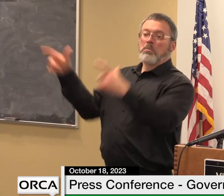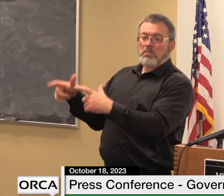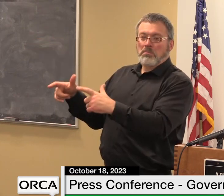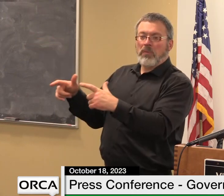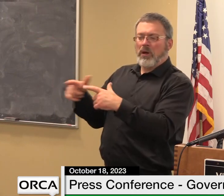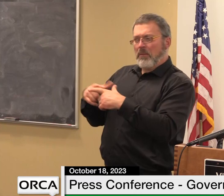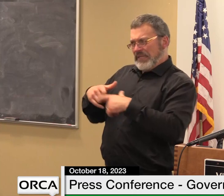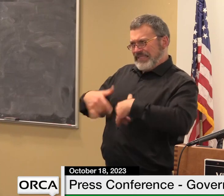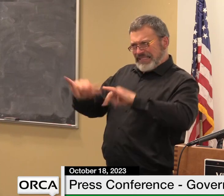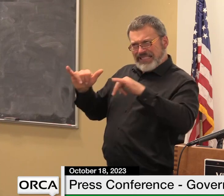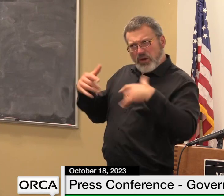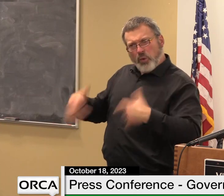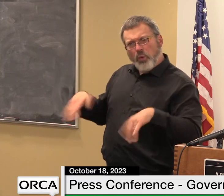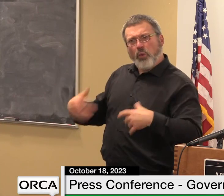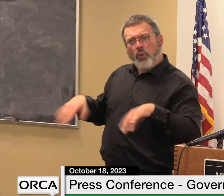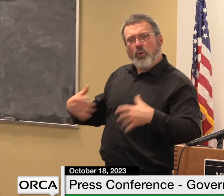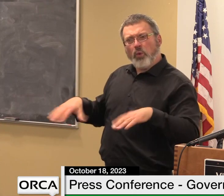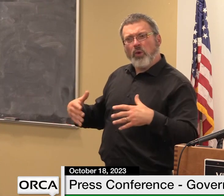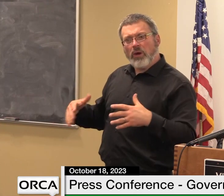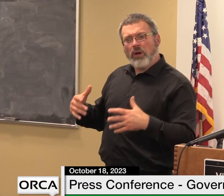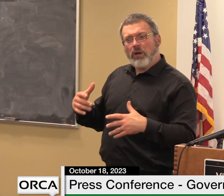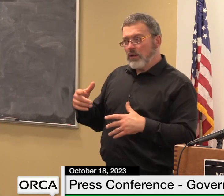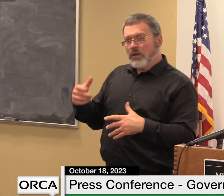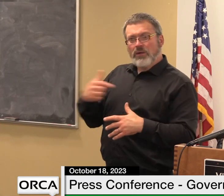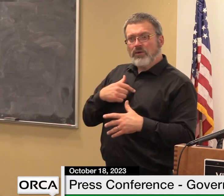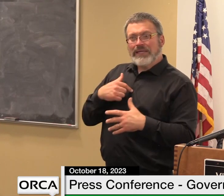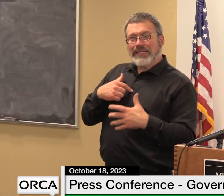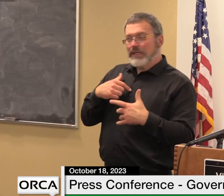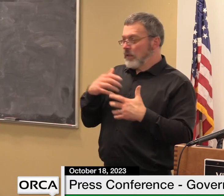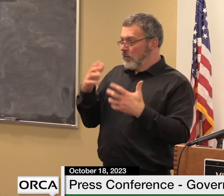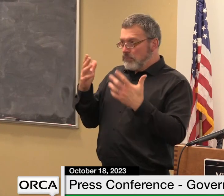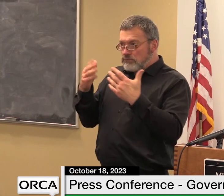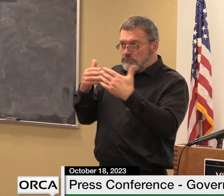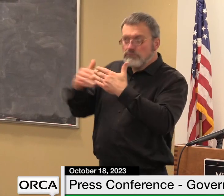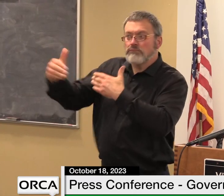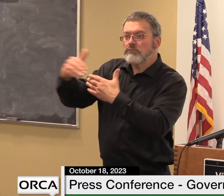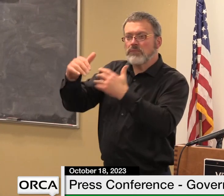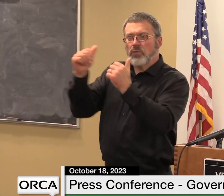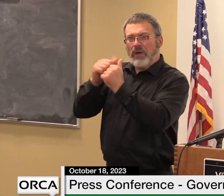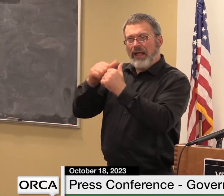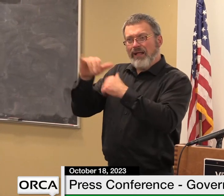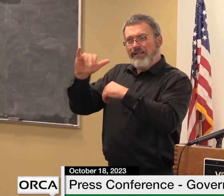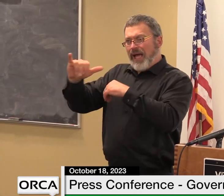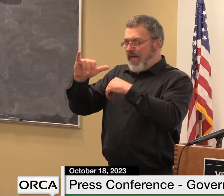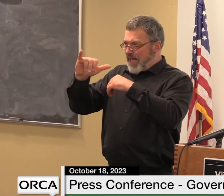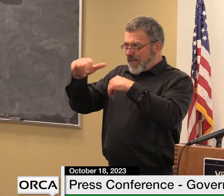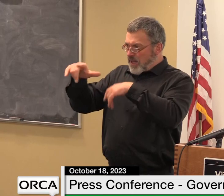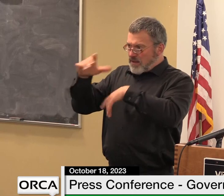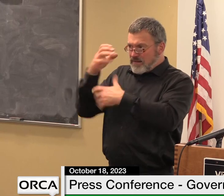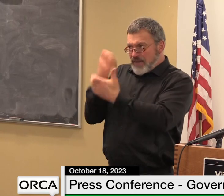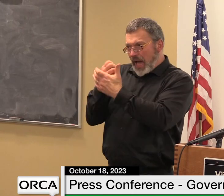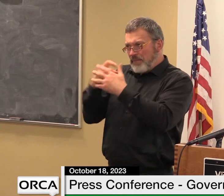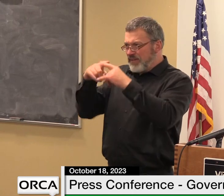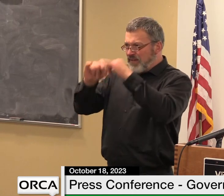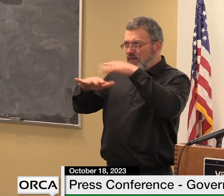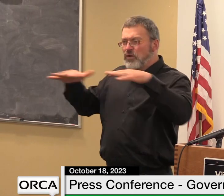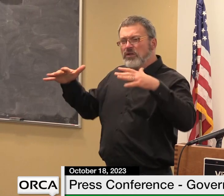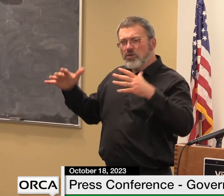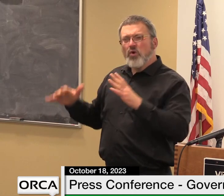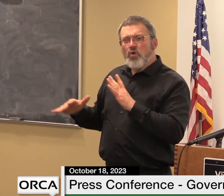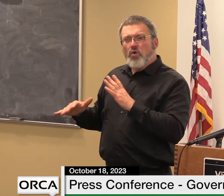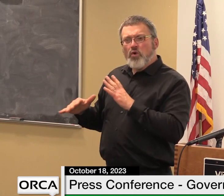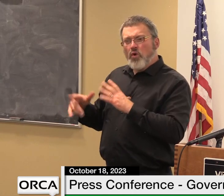us on the forefront. Again, we need a diversified economy, and they're a major part